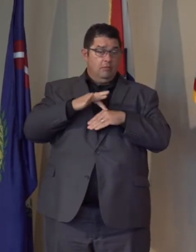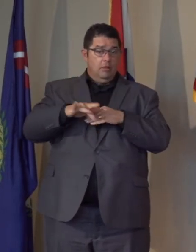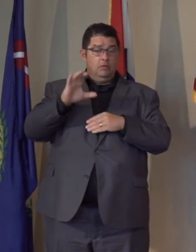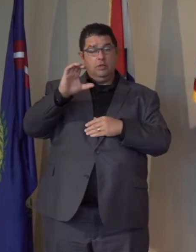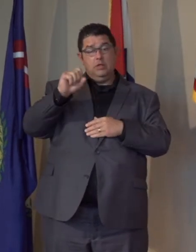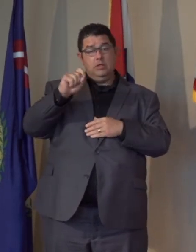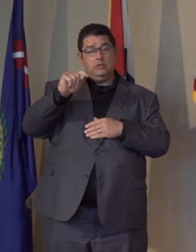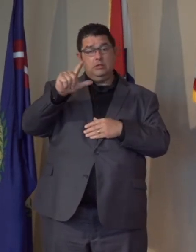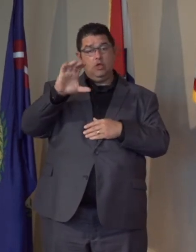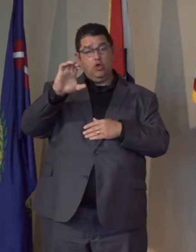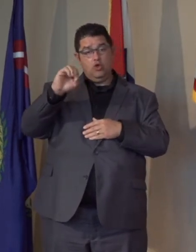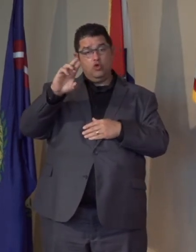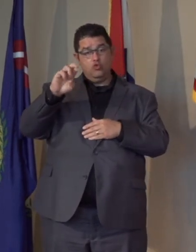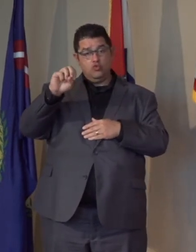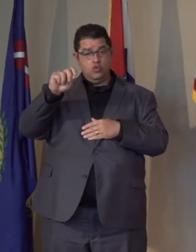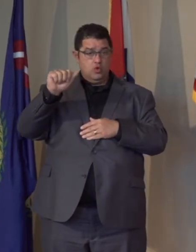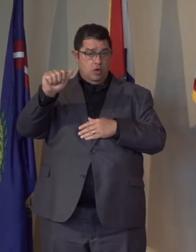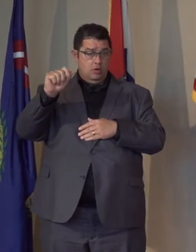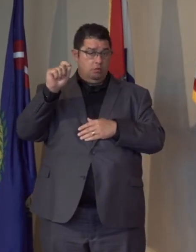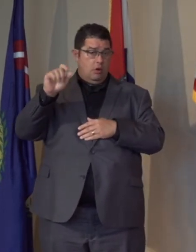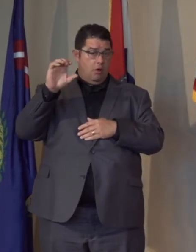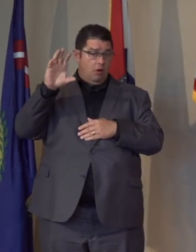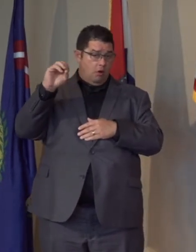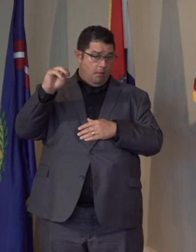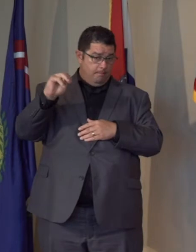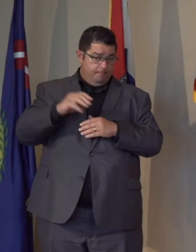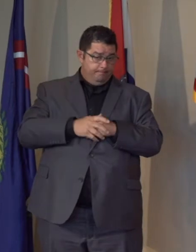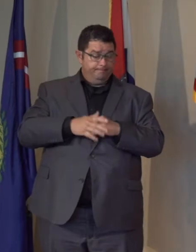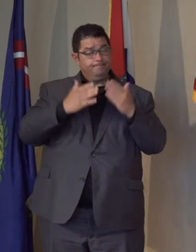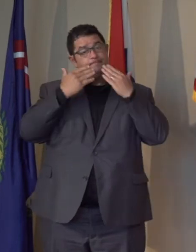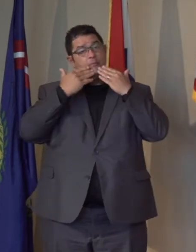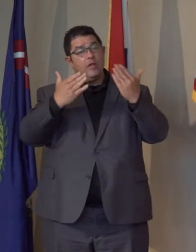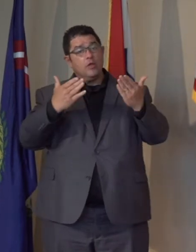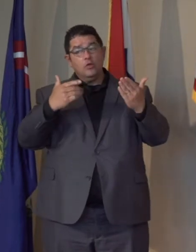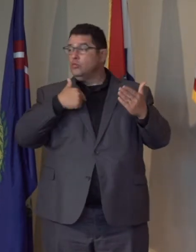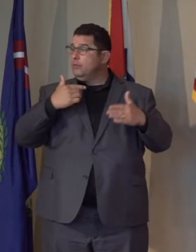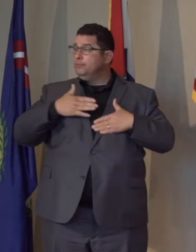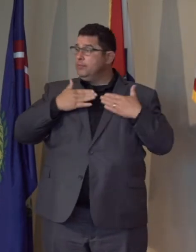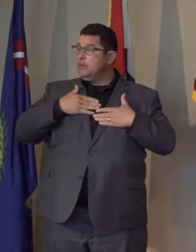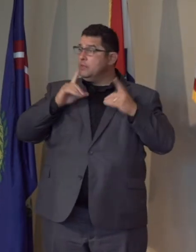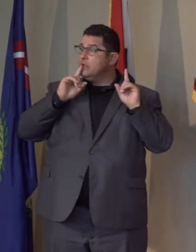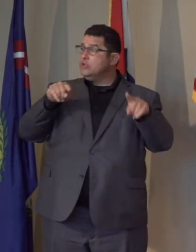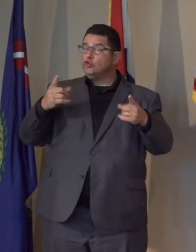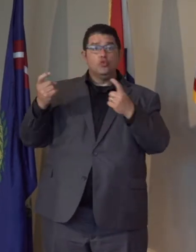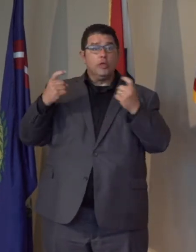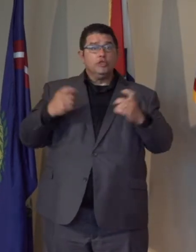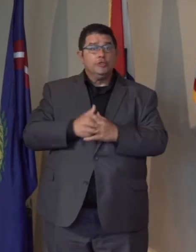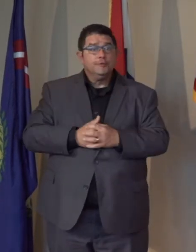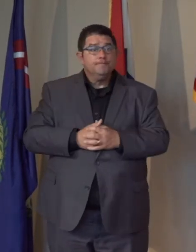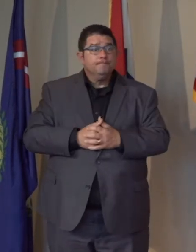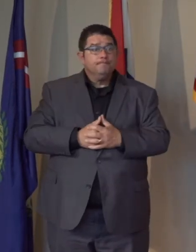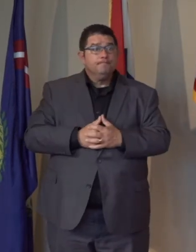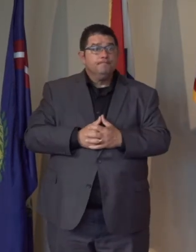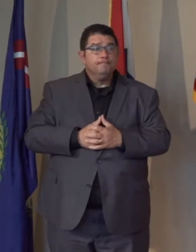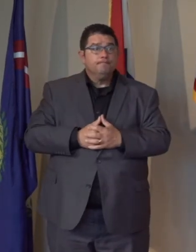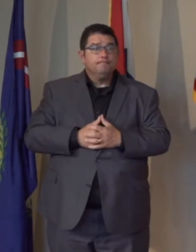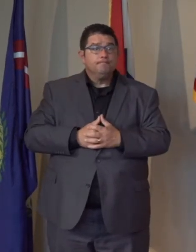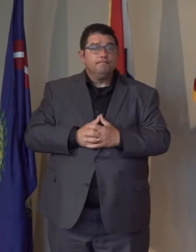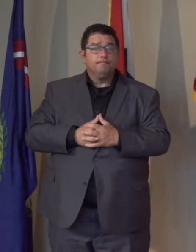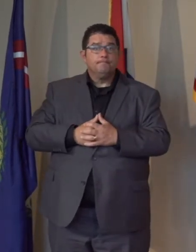information at stlcorona.com. Thank you, and I would be glad to answer any questions.